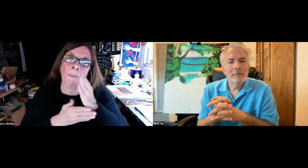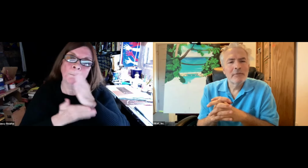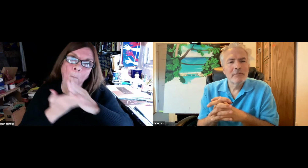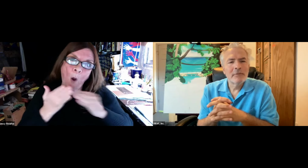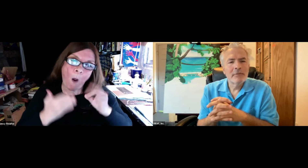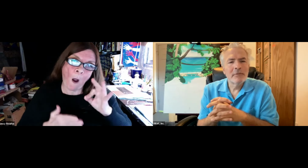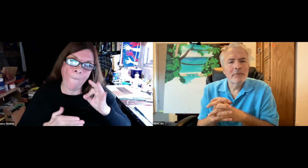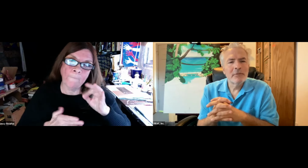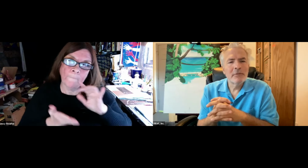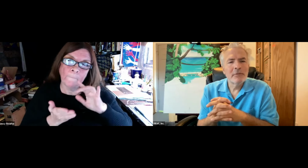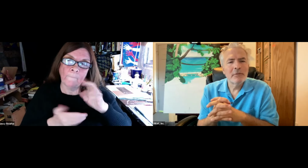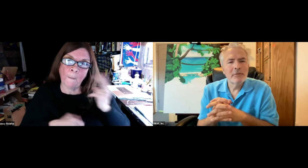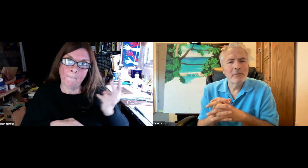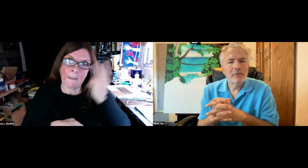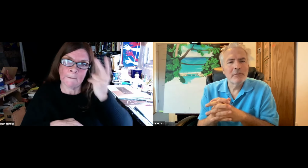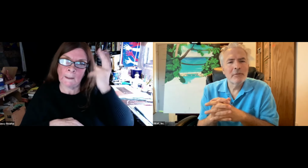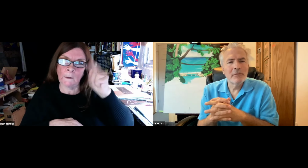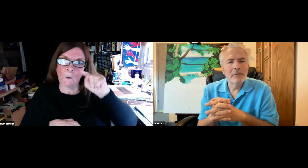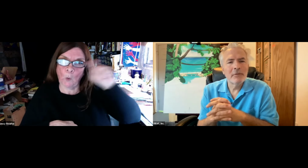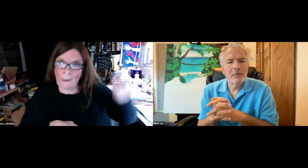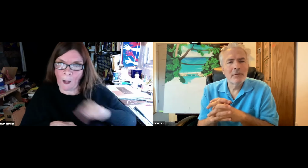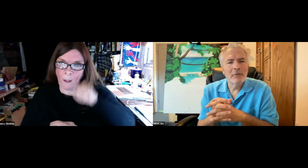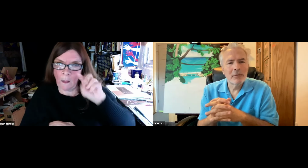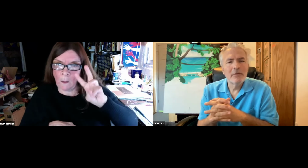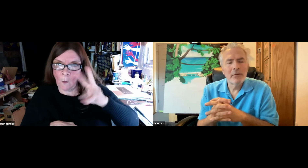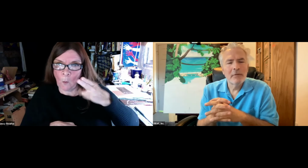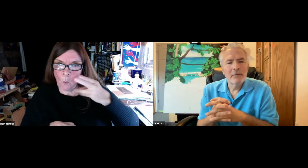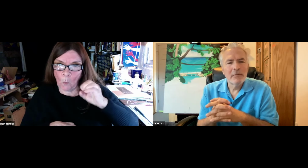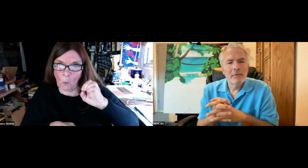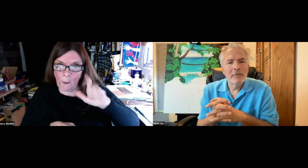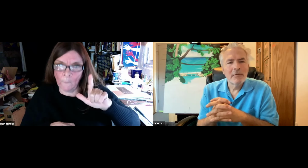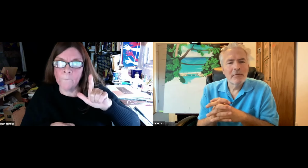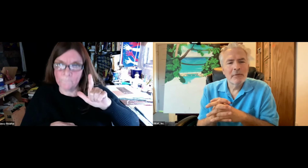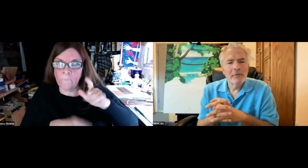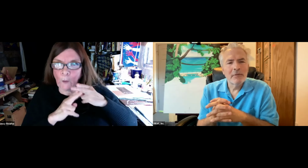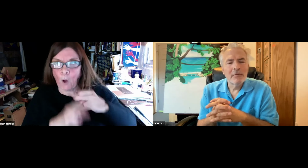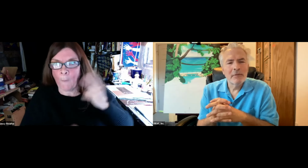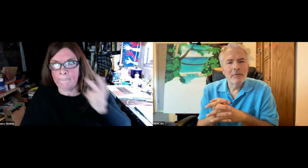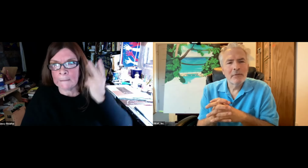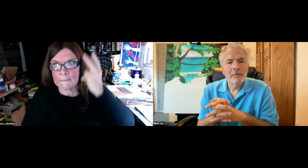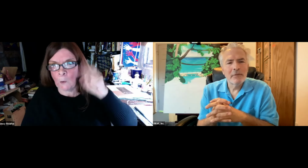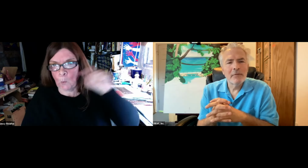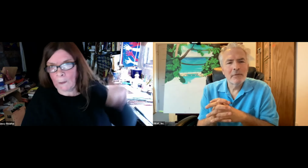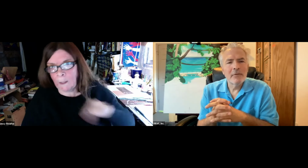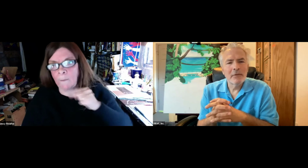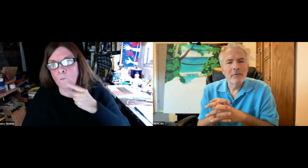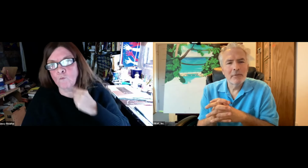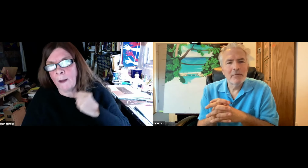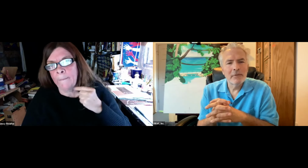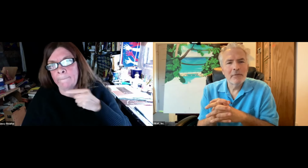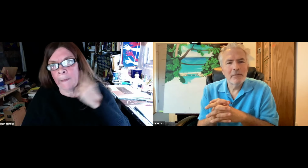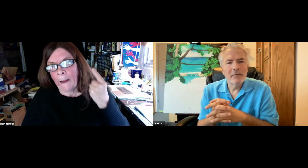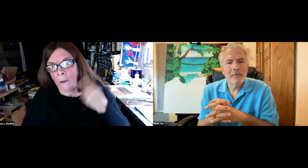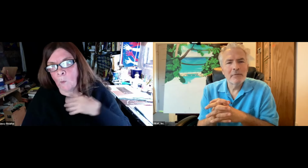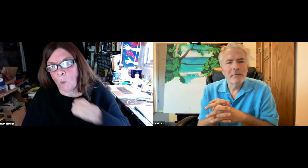commonly used within the Native community are red, black, and yellow. We do have our medicine wheel.